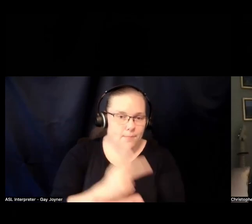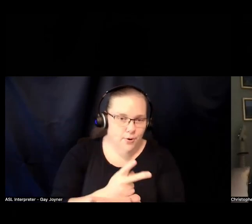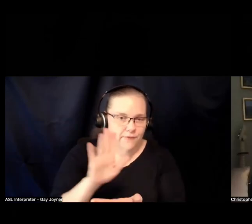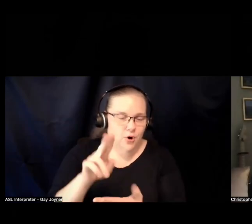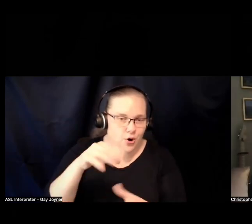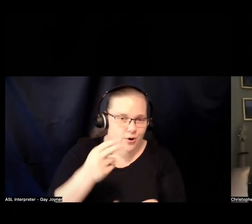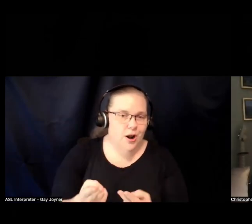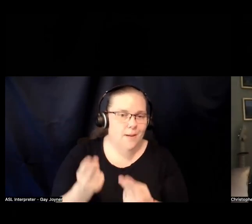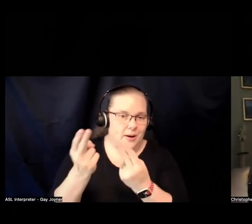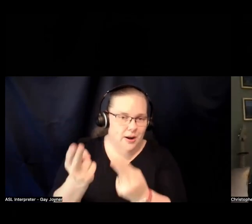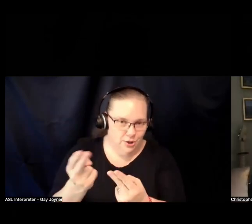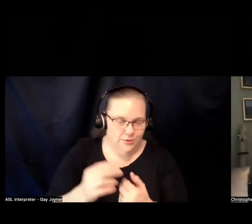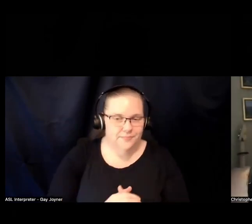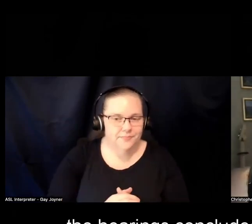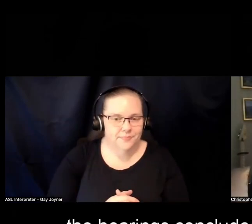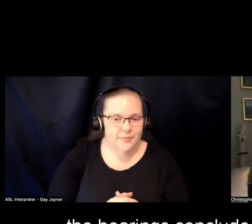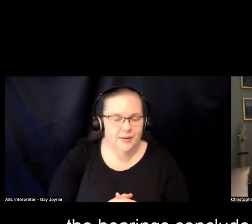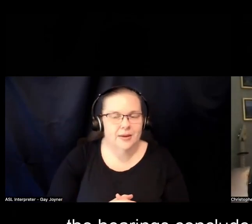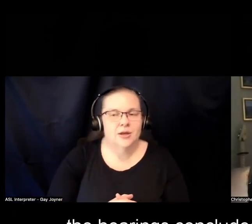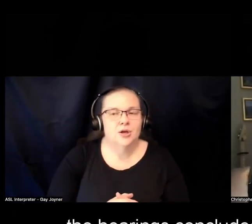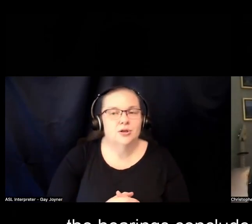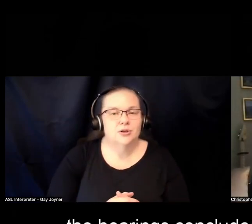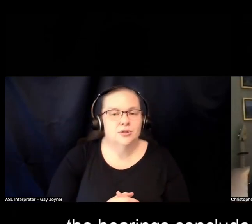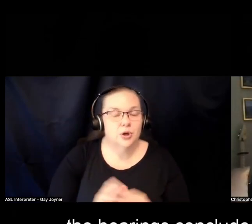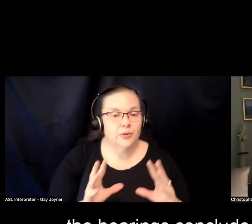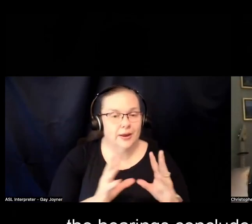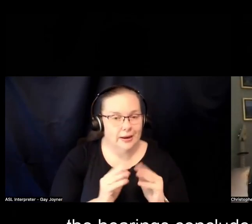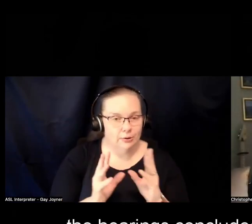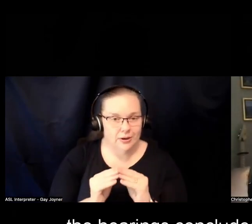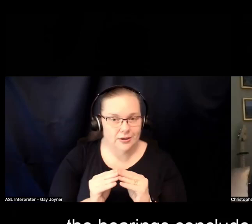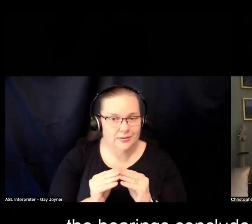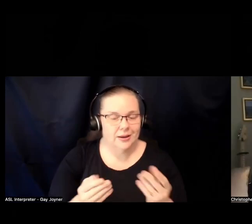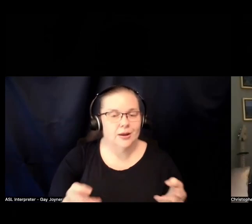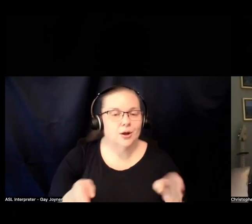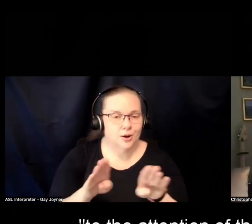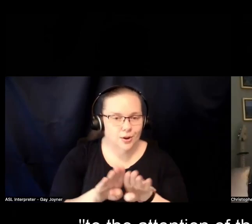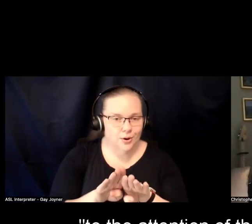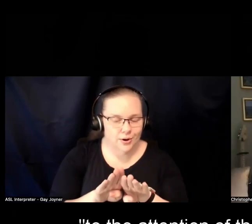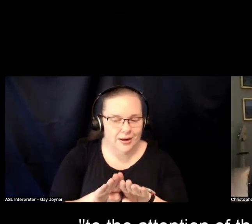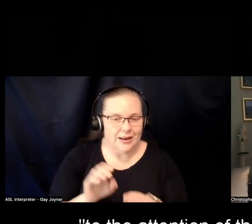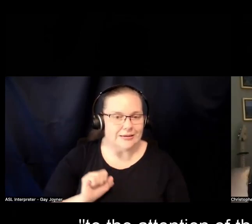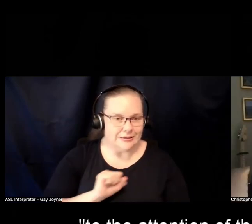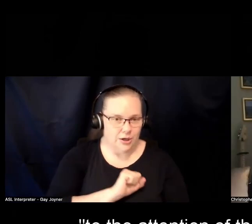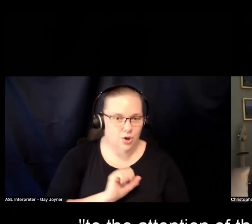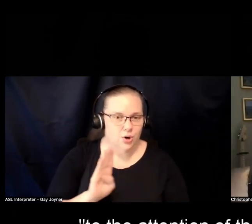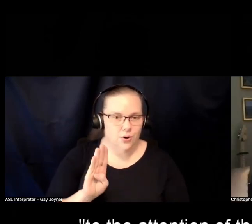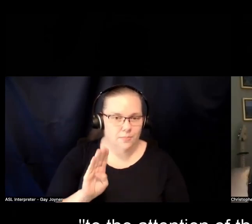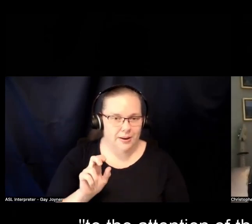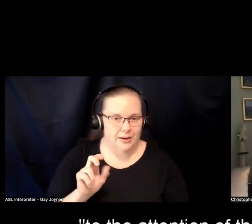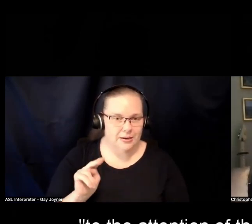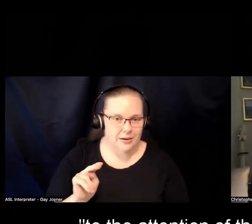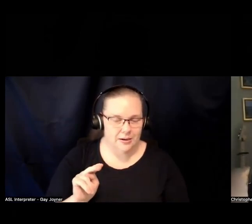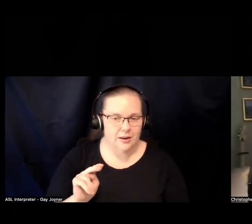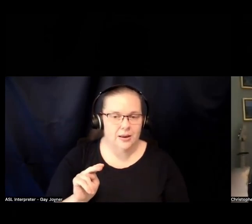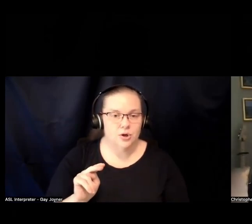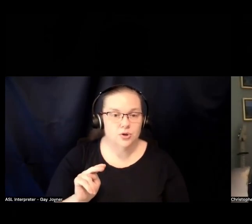Rather than besmirching Anna Rosenberg, the hearings, concluded Senator Benton, brought, quote, to the attention of the Senate and to the country